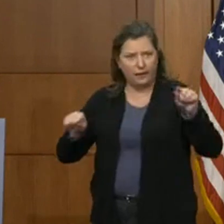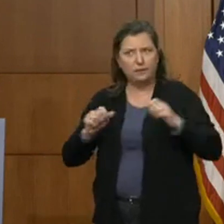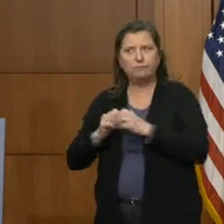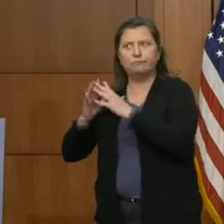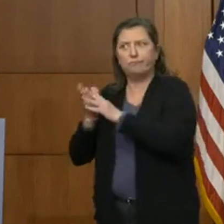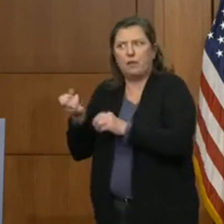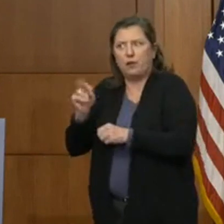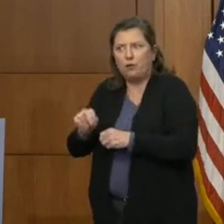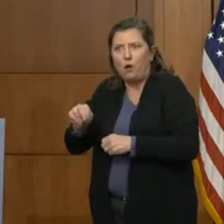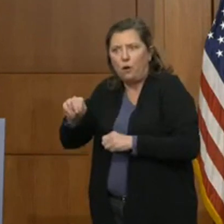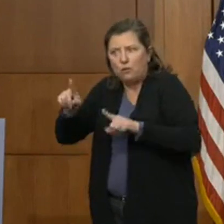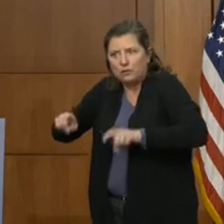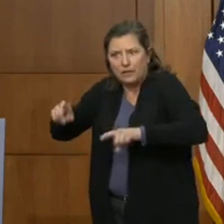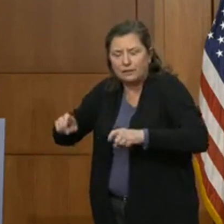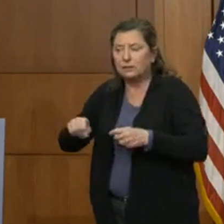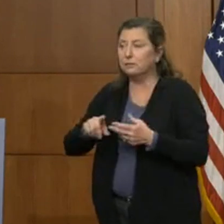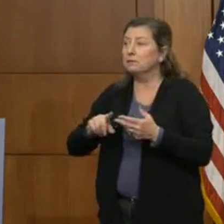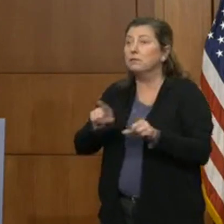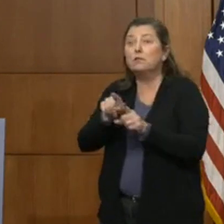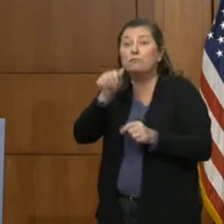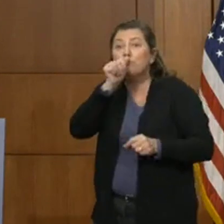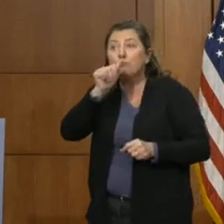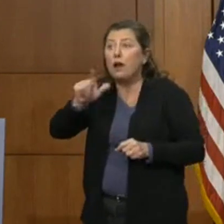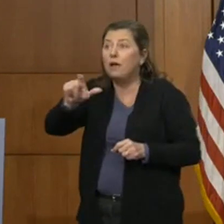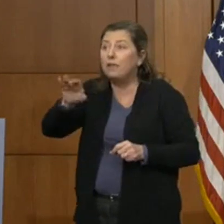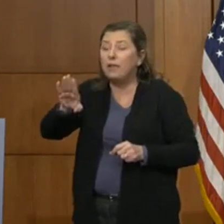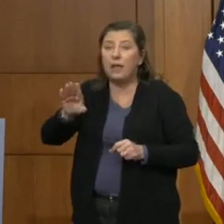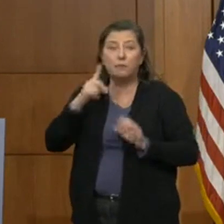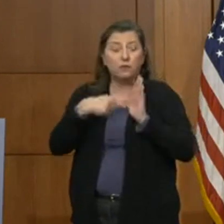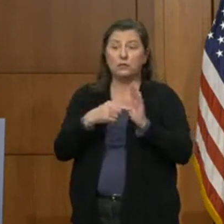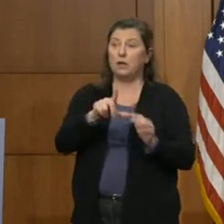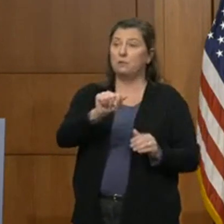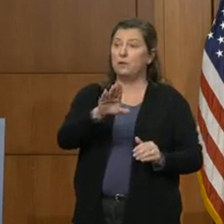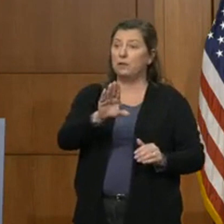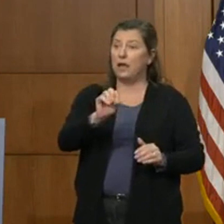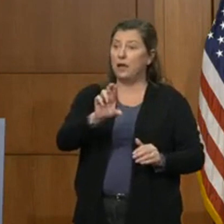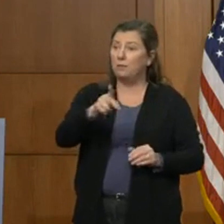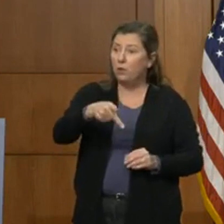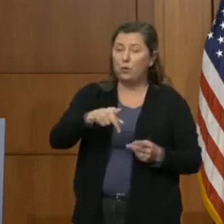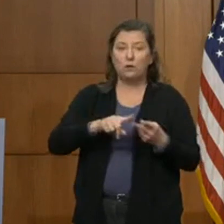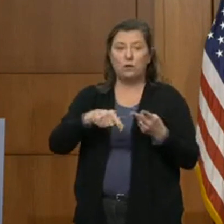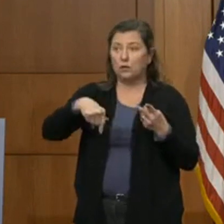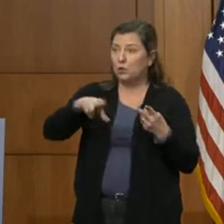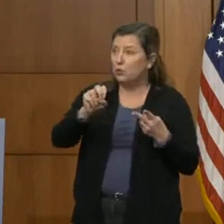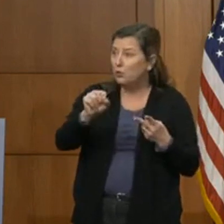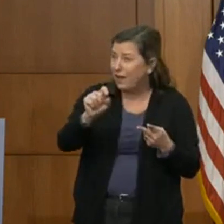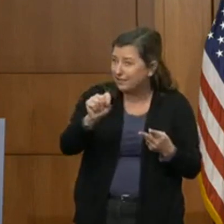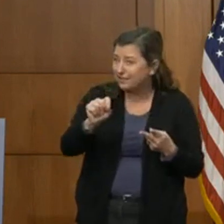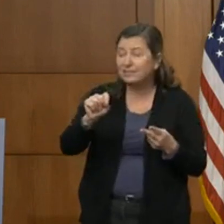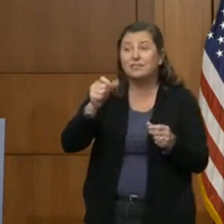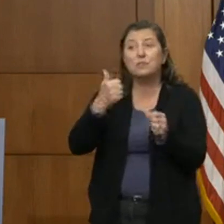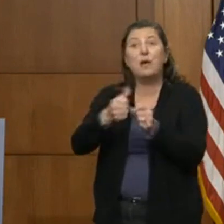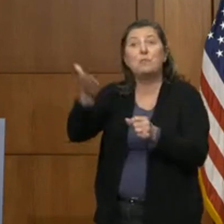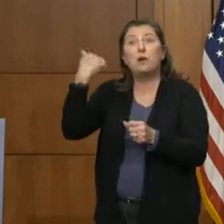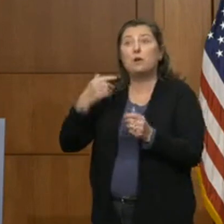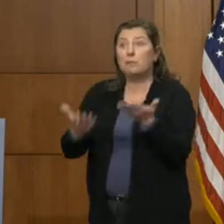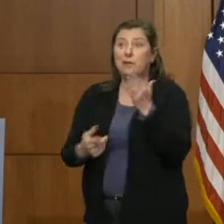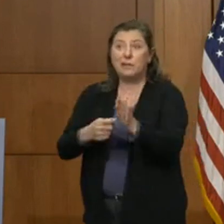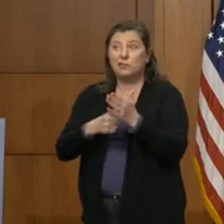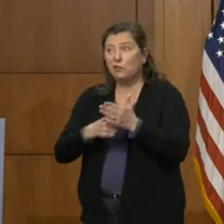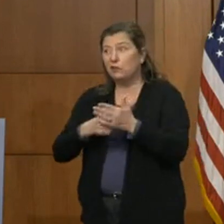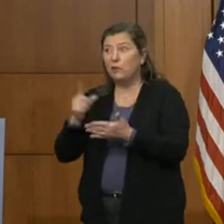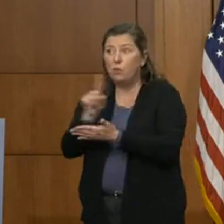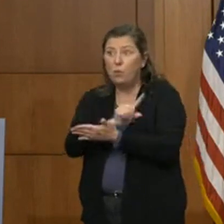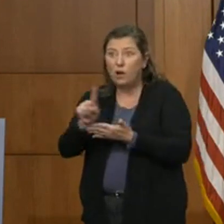also have private labs, LabCorp and Quest. Remember, initially some of these turnaround times were a week to 9